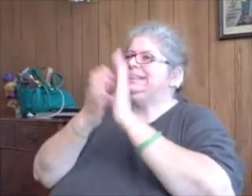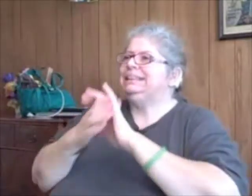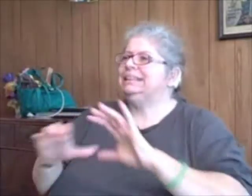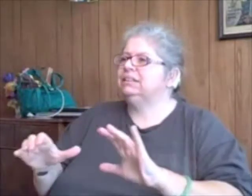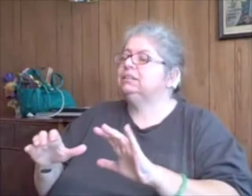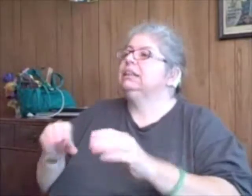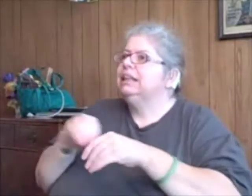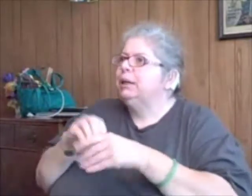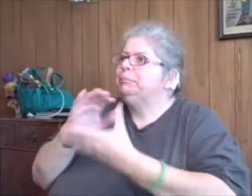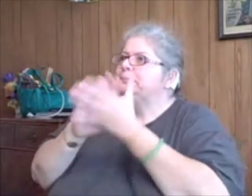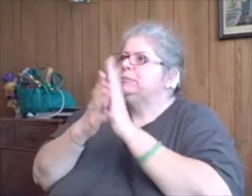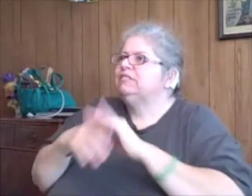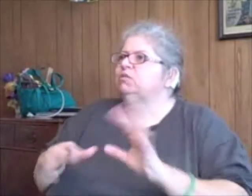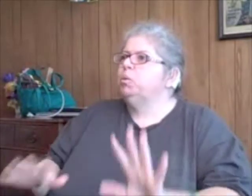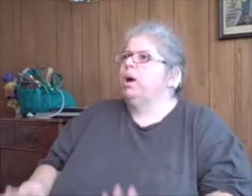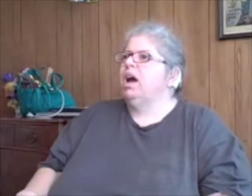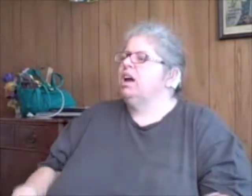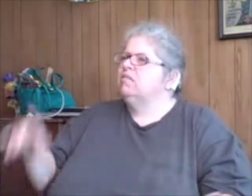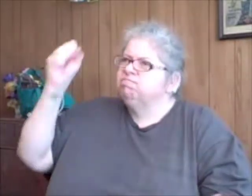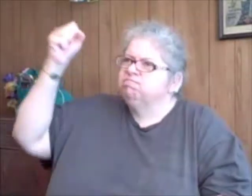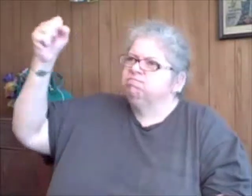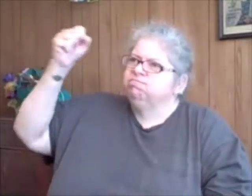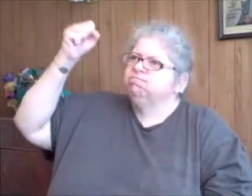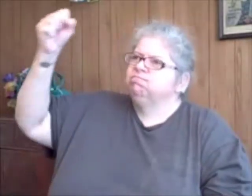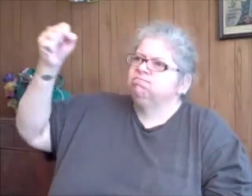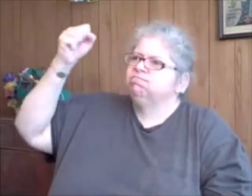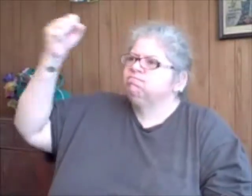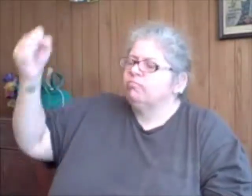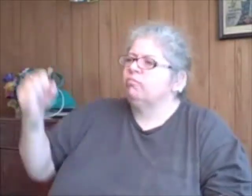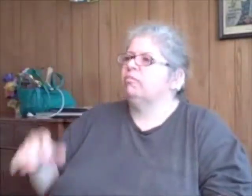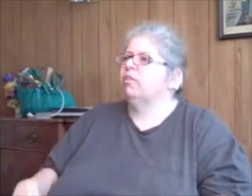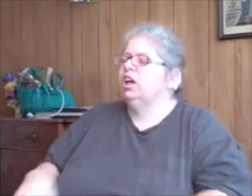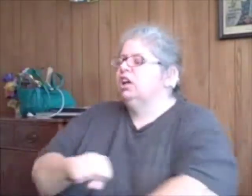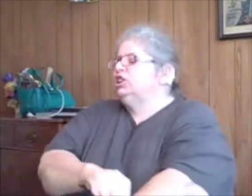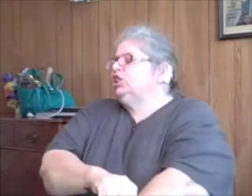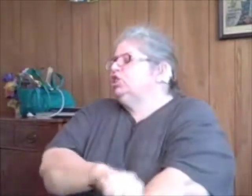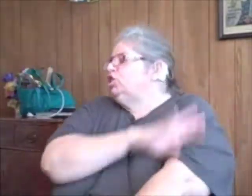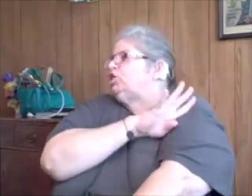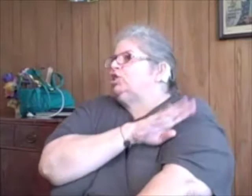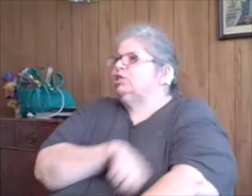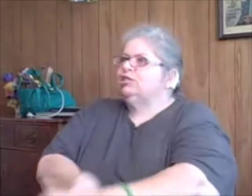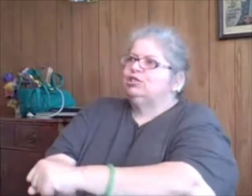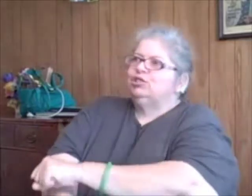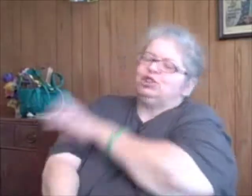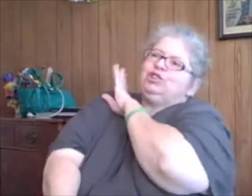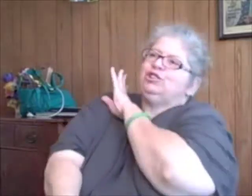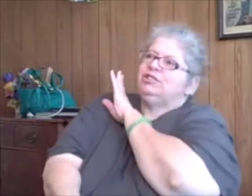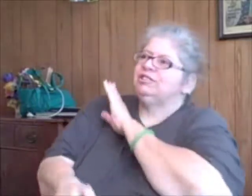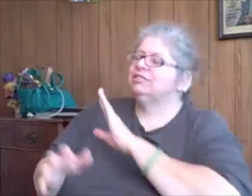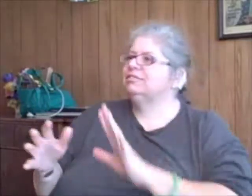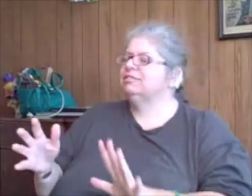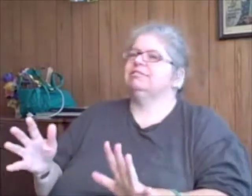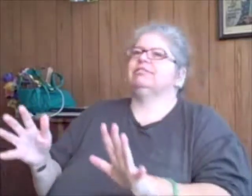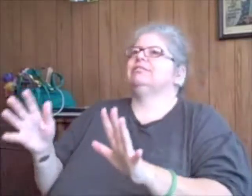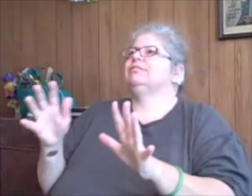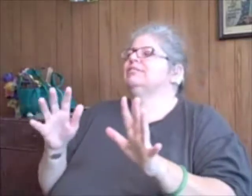strike for peace, rallying. Those kind of things send chills up and down my spine. God